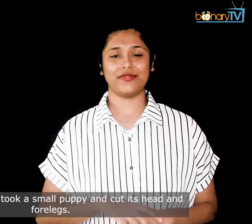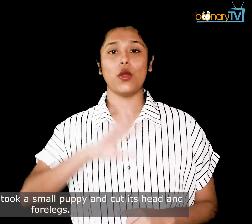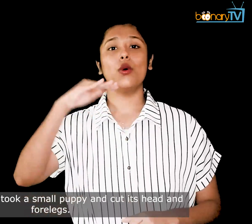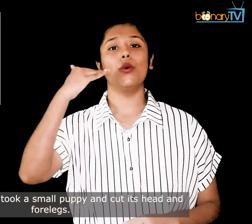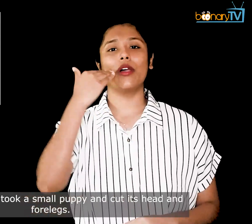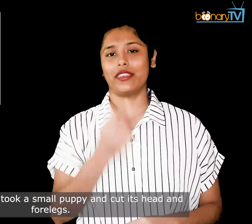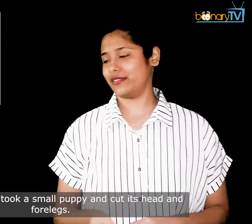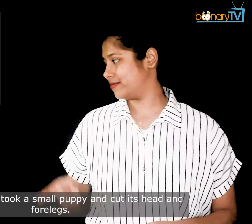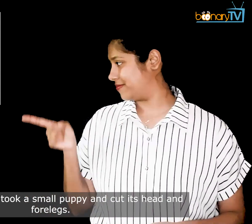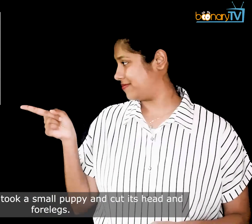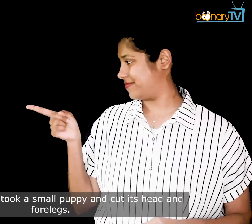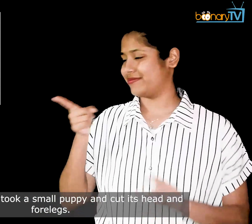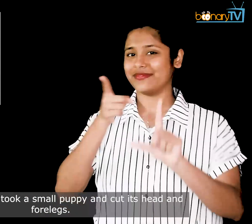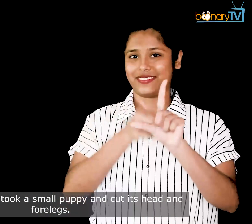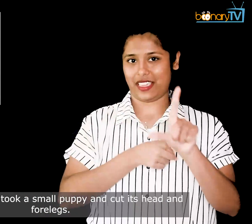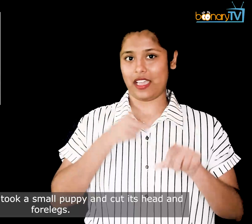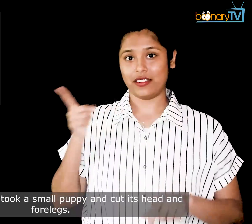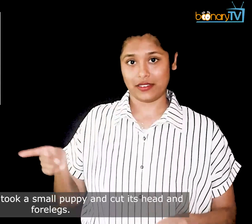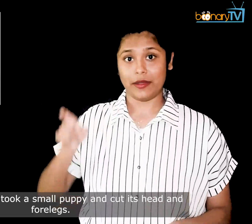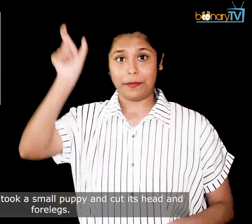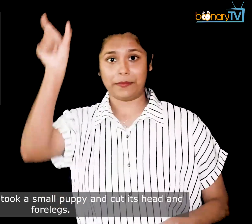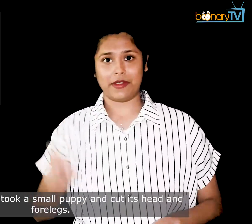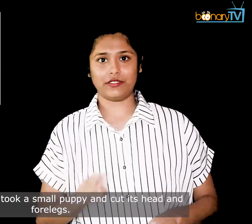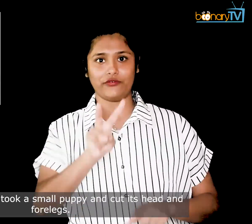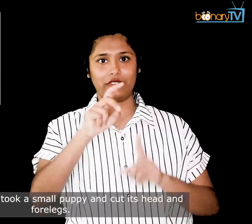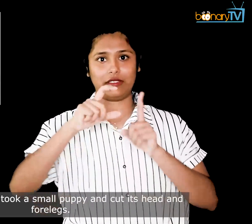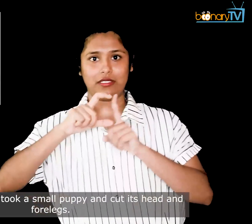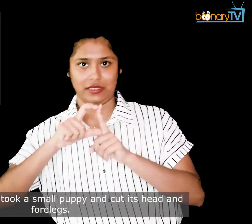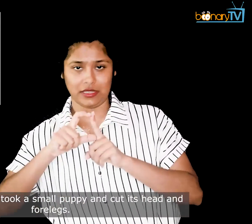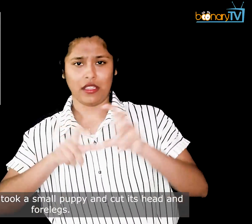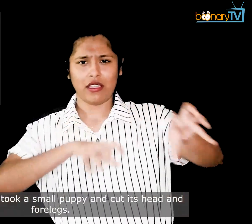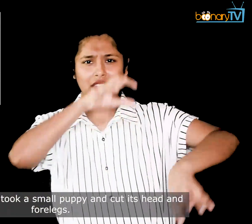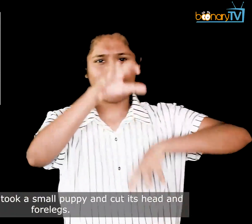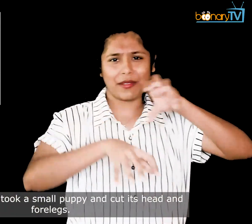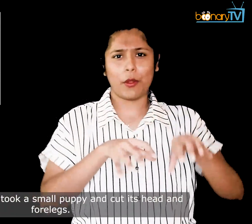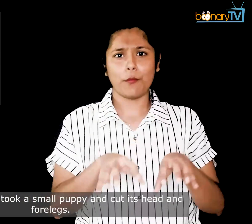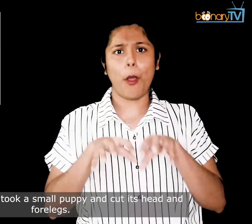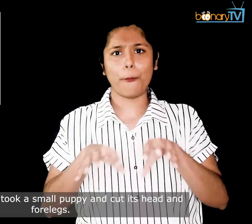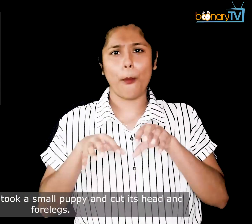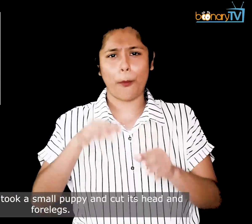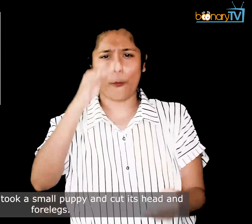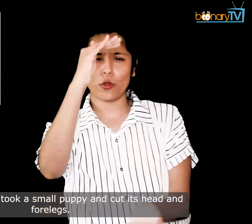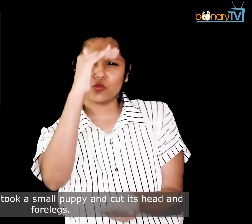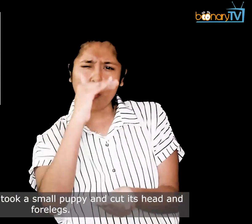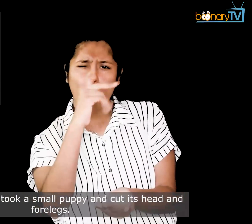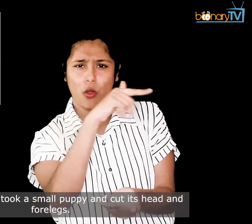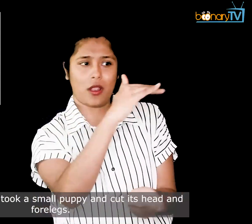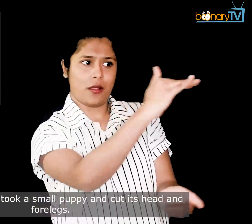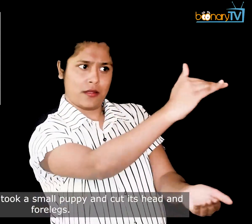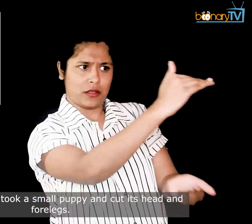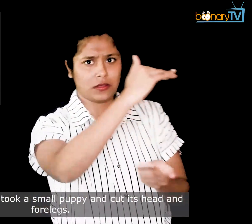In 1954, Vladimir took a small puppy and